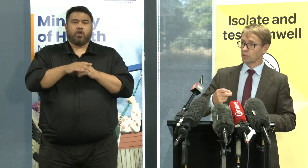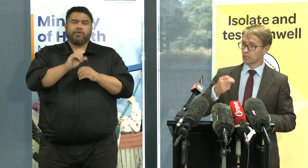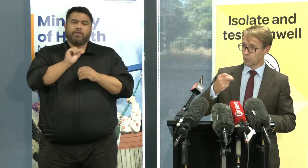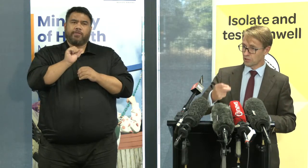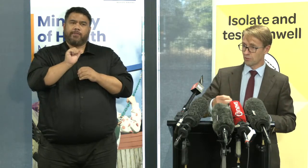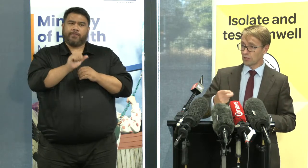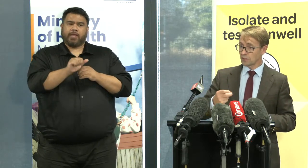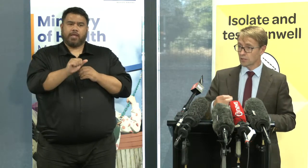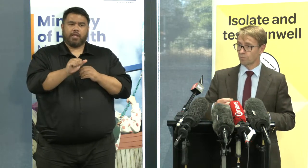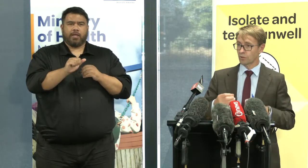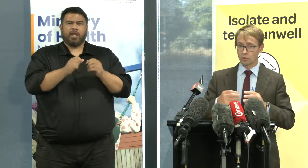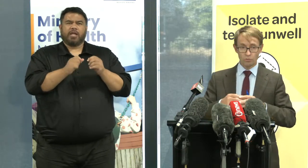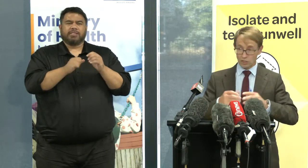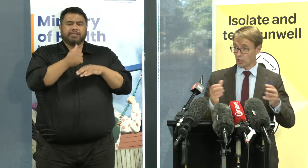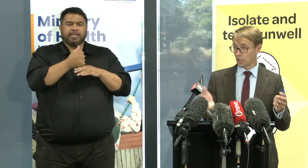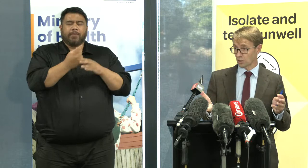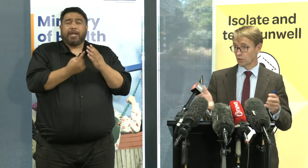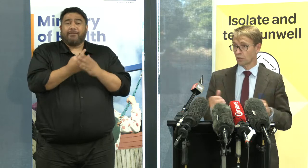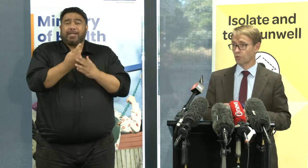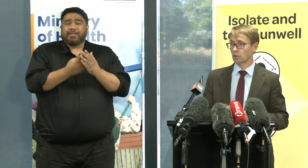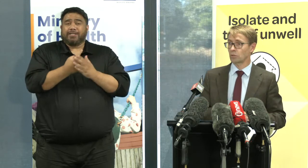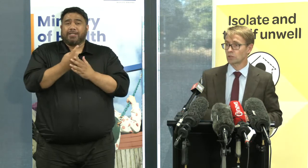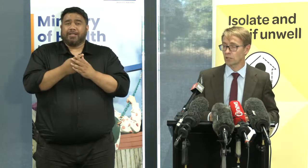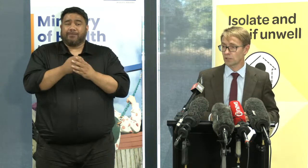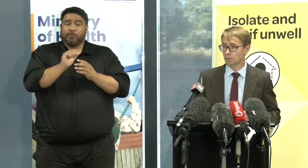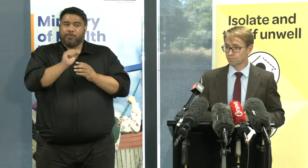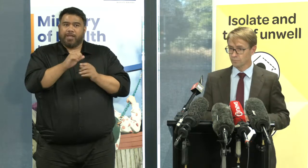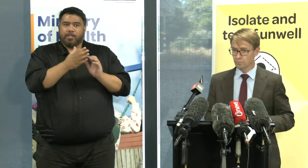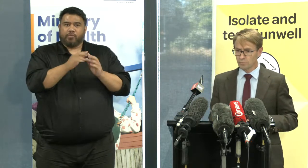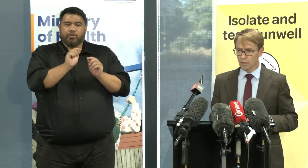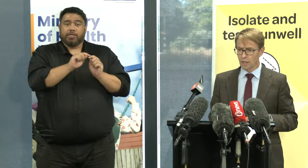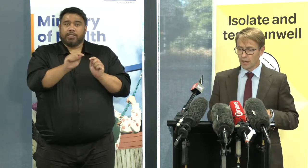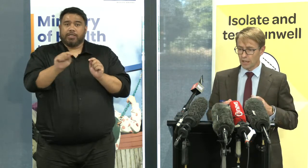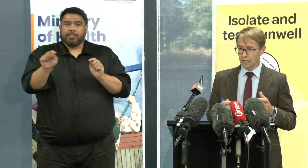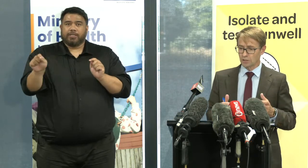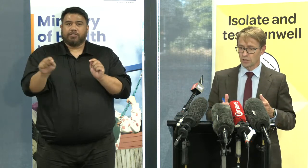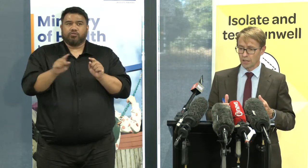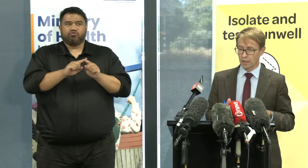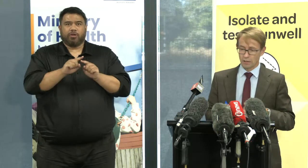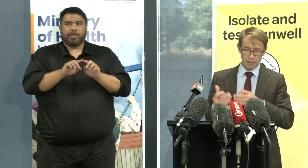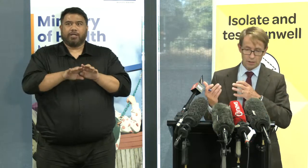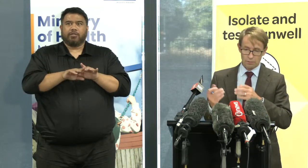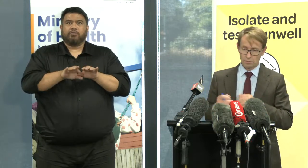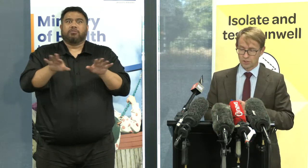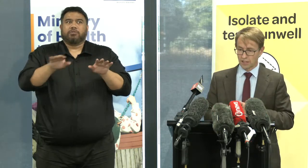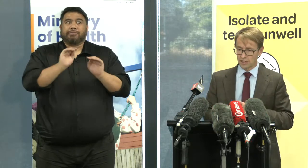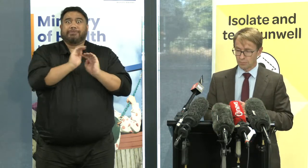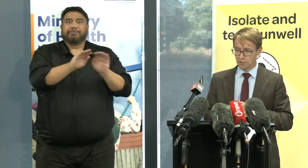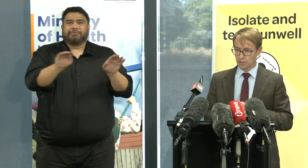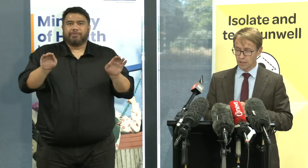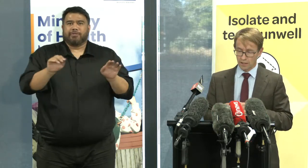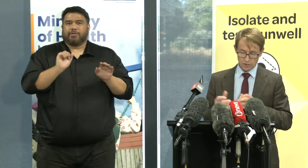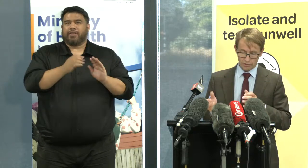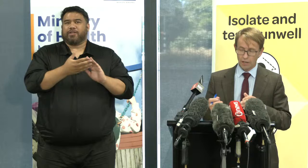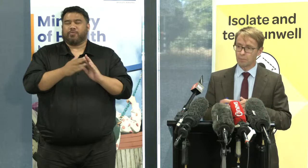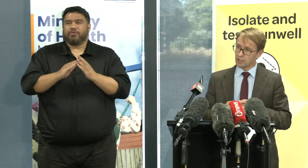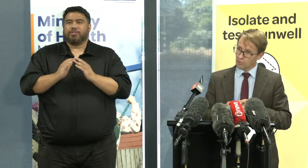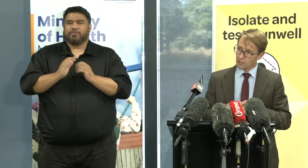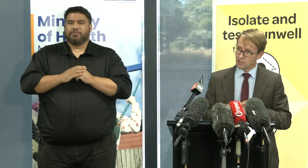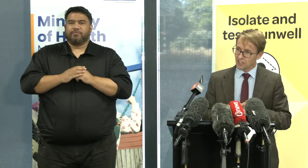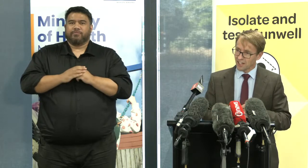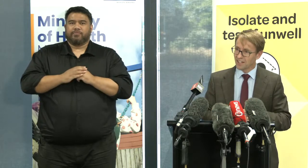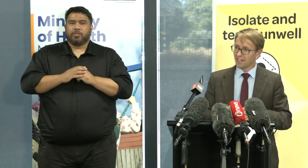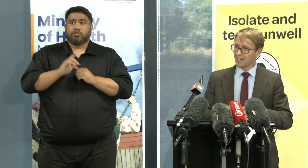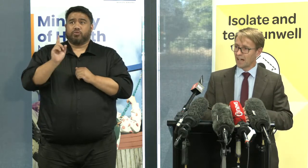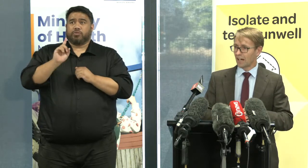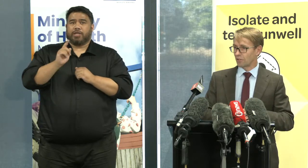tailored, bespoke sprint events to reach out into different communities. And in our our media